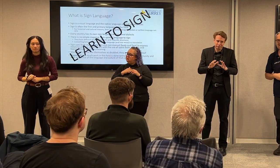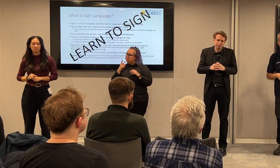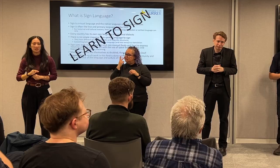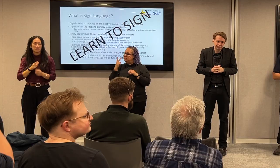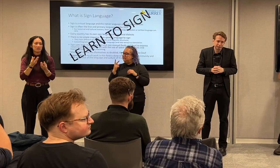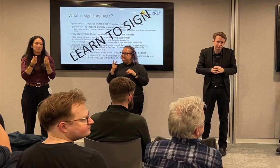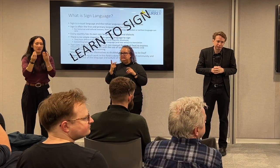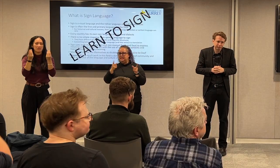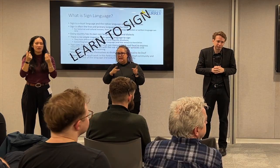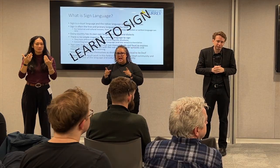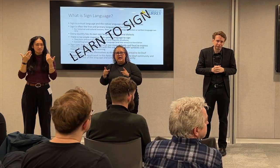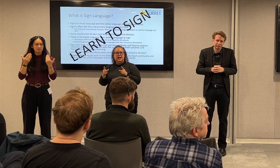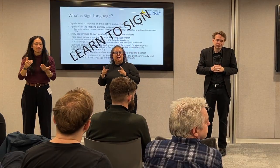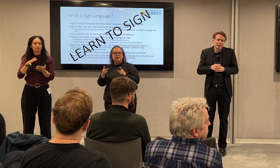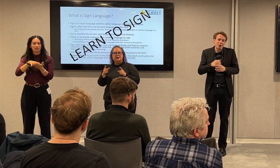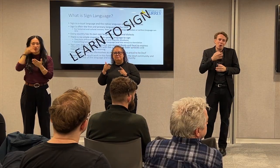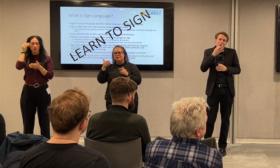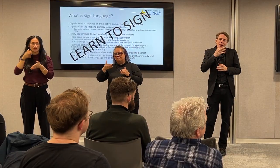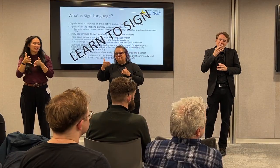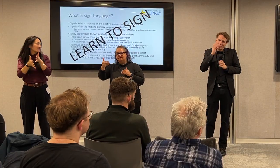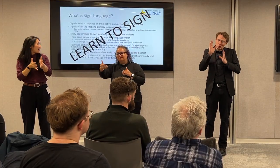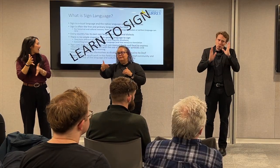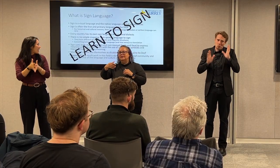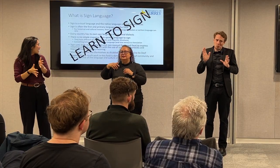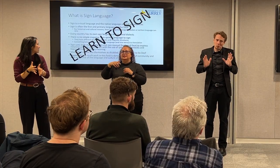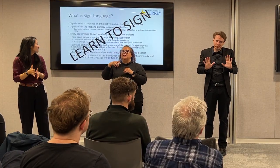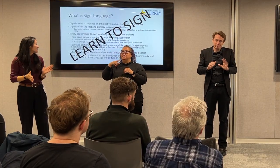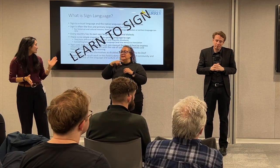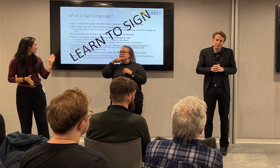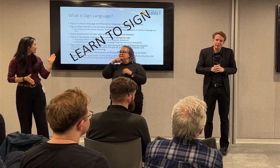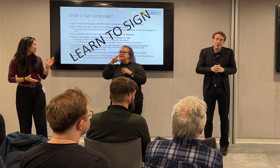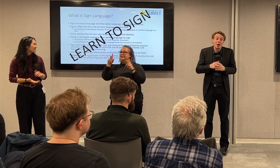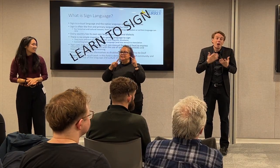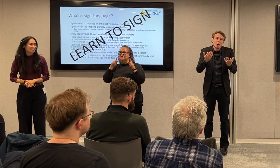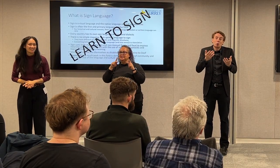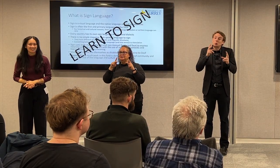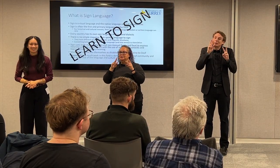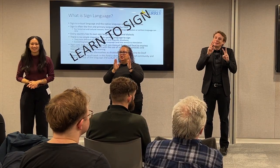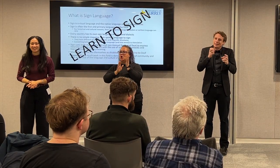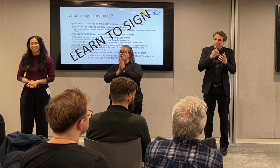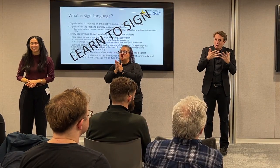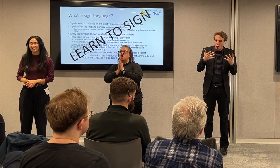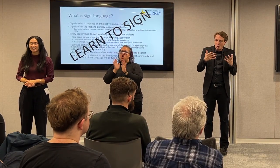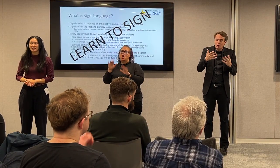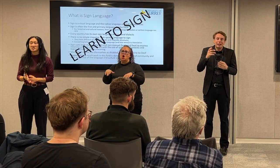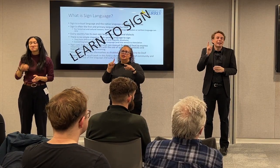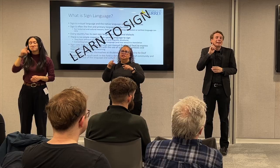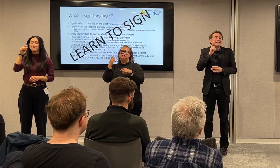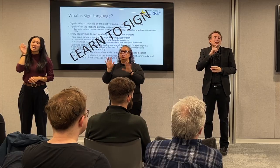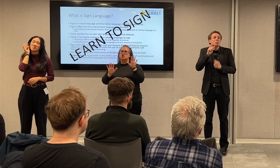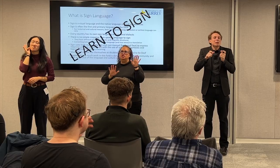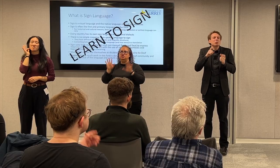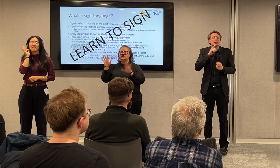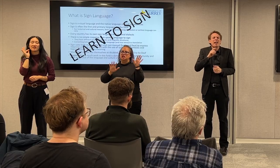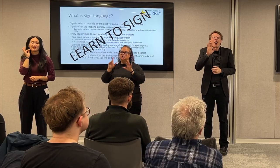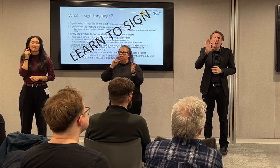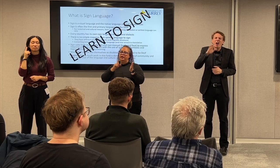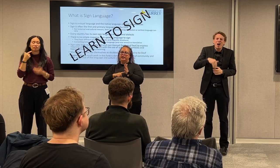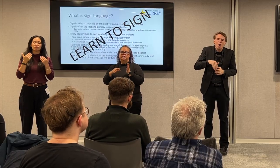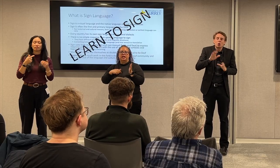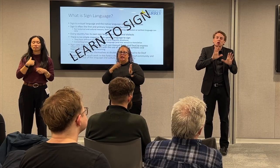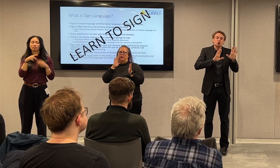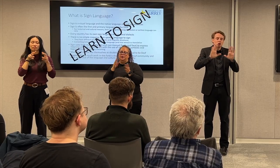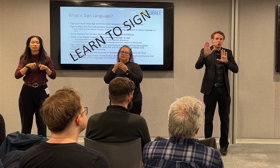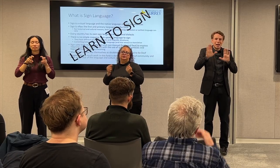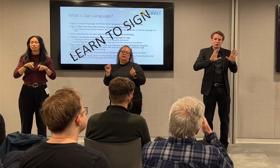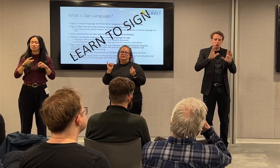this, is that hearing people come in and they just go, oh, it's just gesture recognition. I'm going to solve the problem. I'm going to take